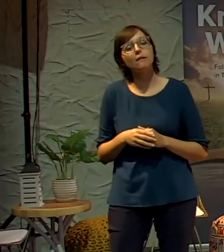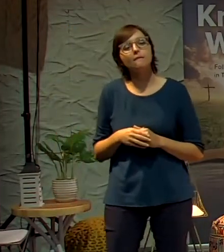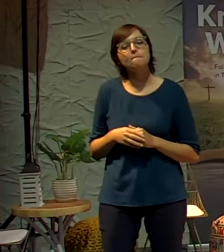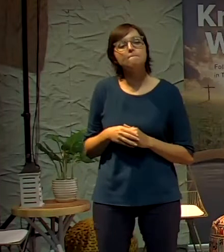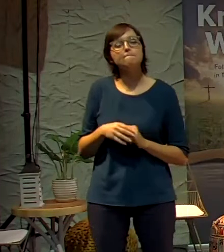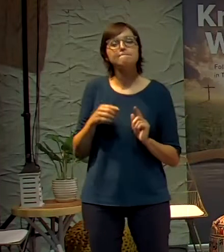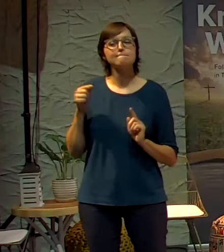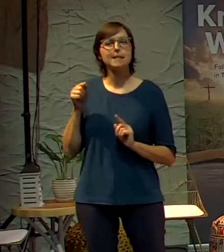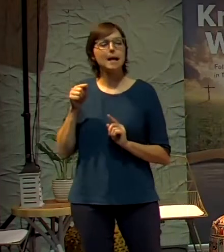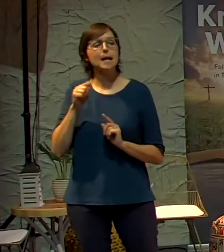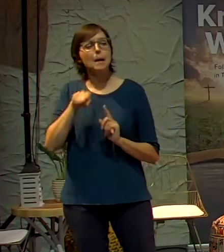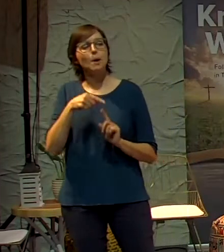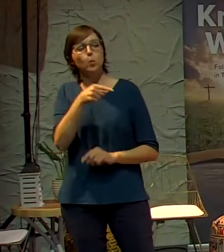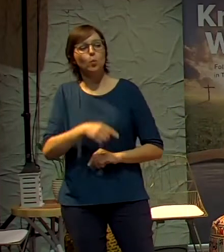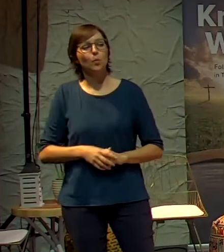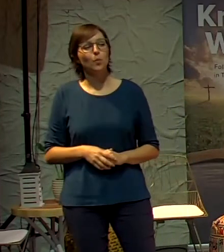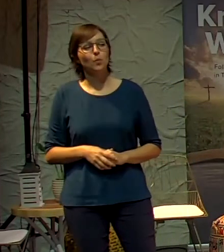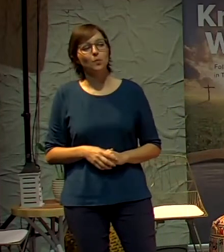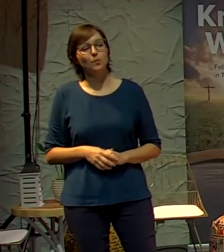that she goes, "This is a song about you."